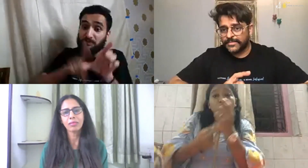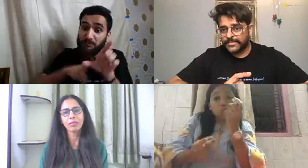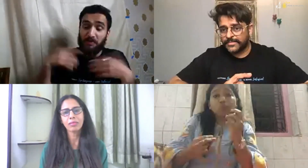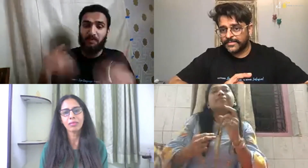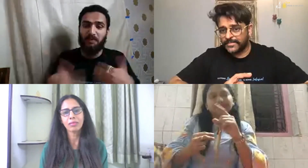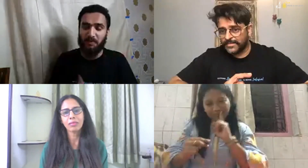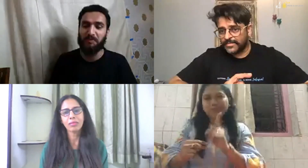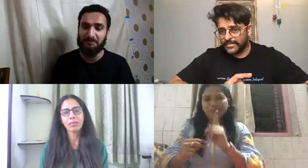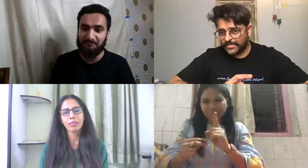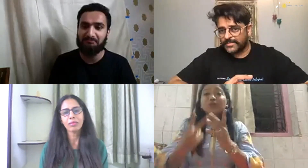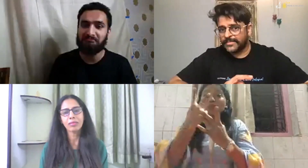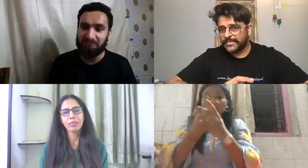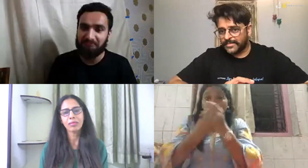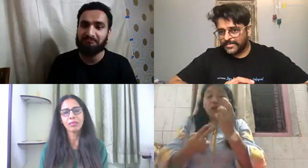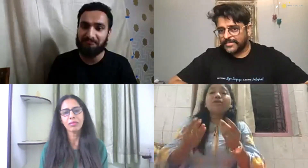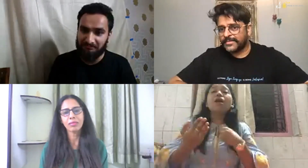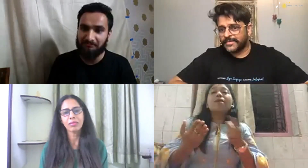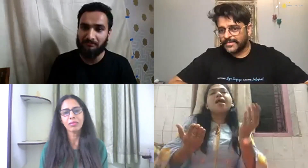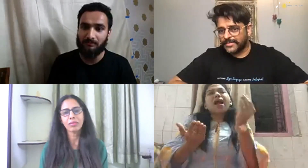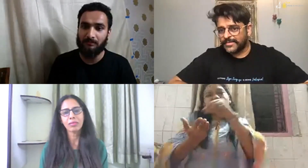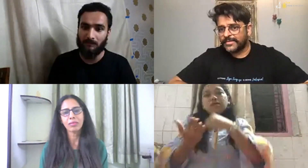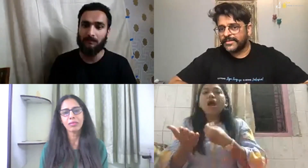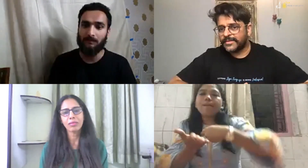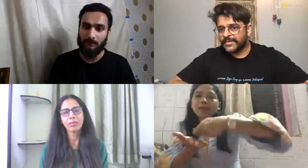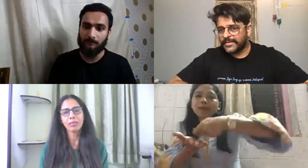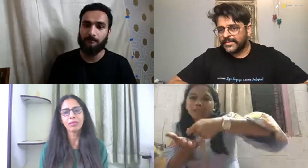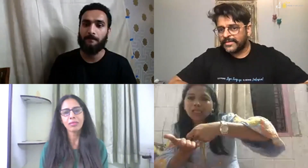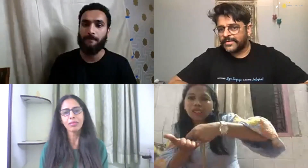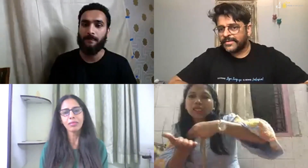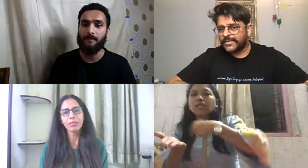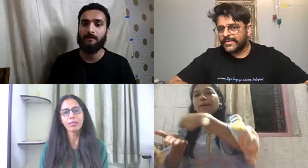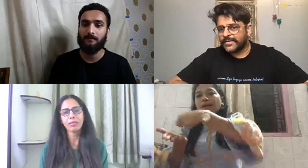this work, and also I've been doing the Wow. other work too.